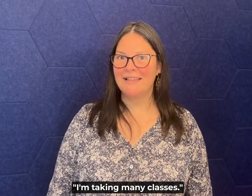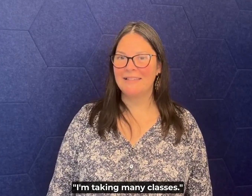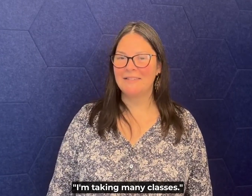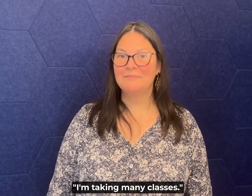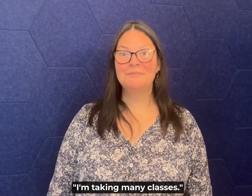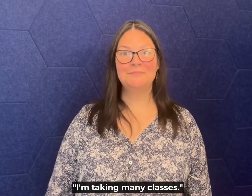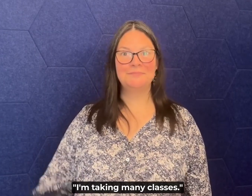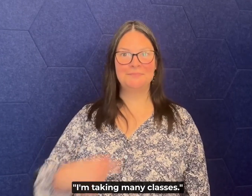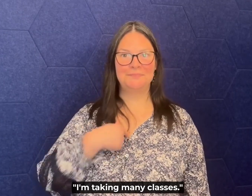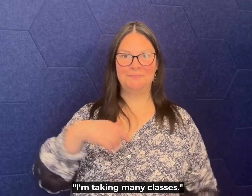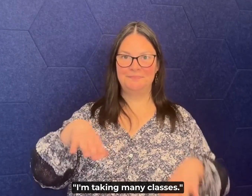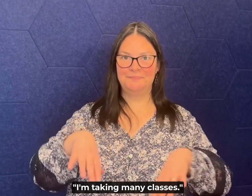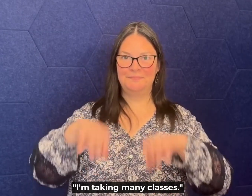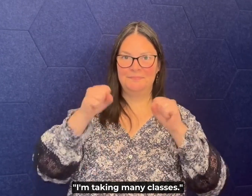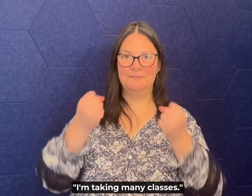classes.